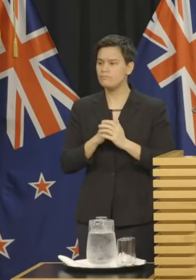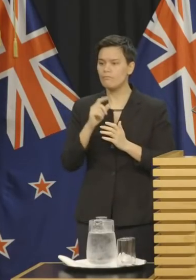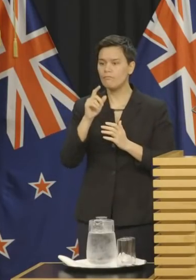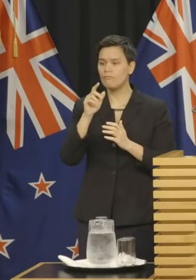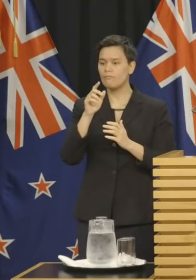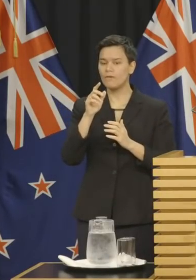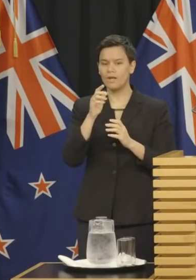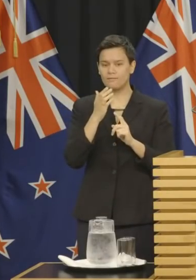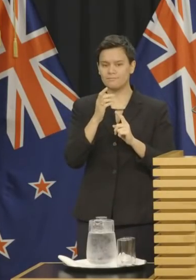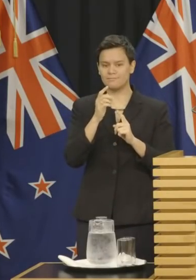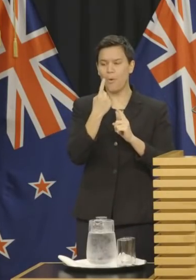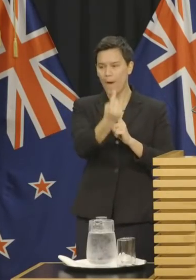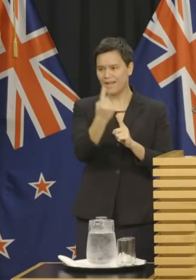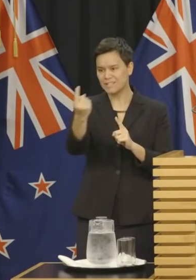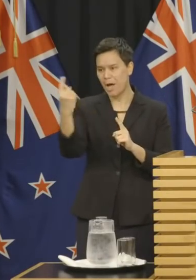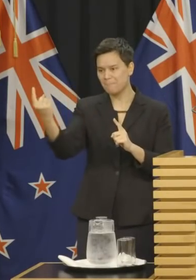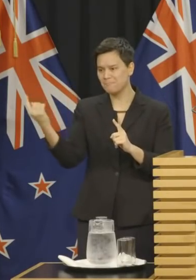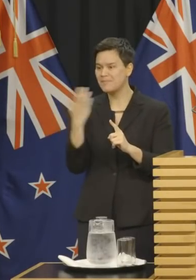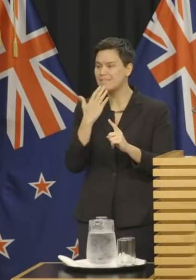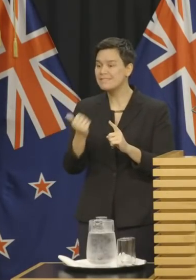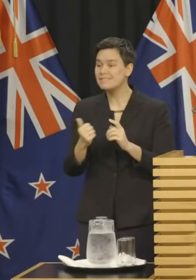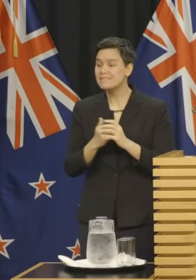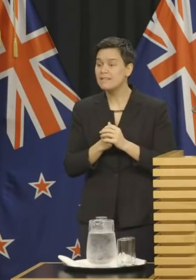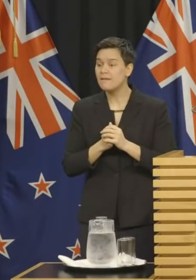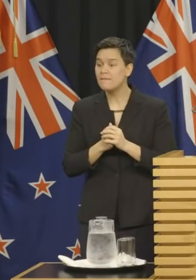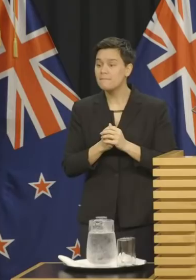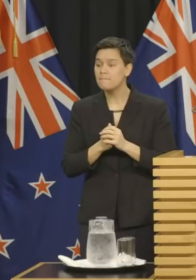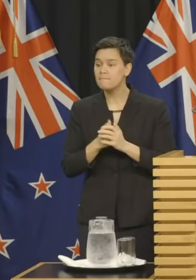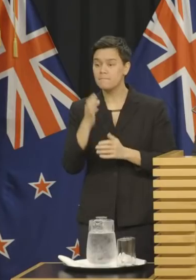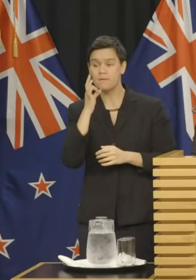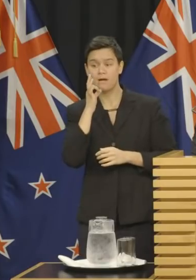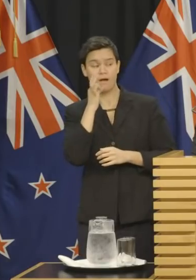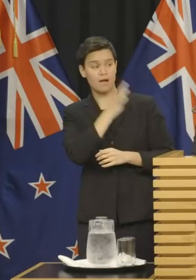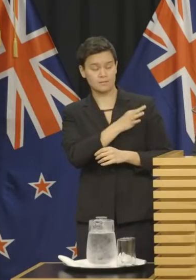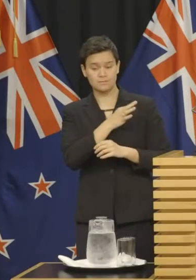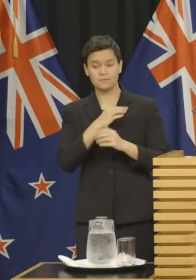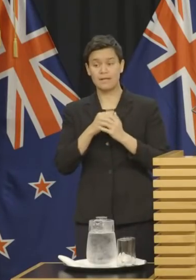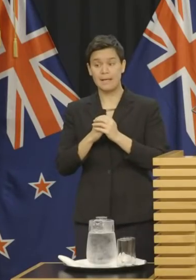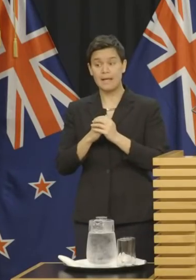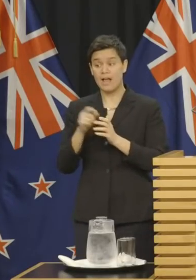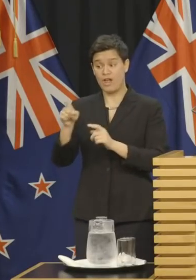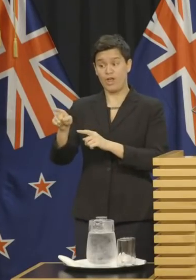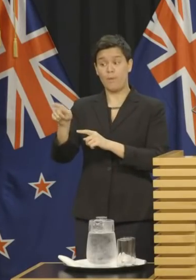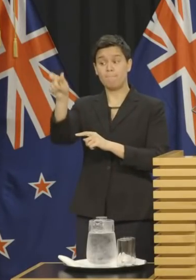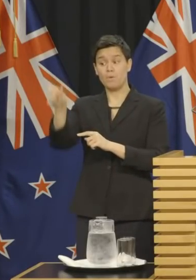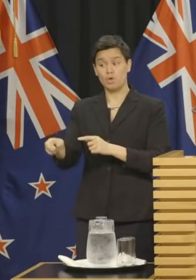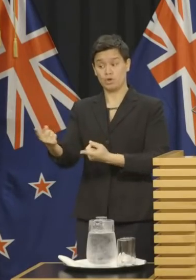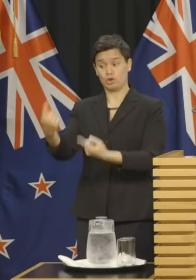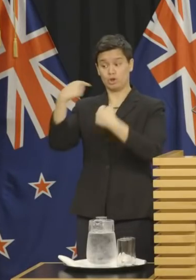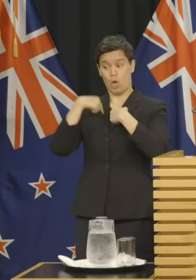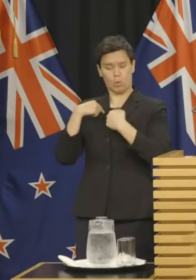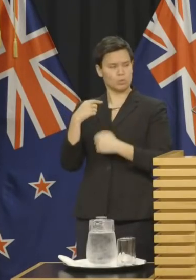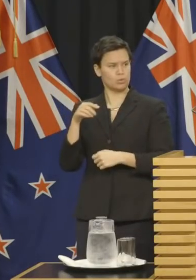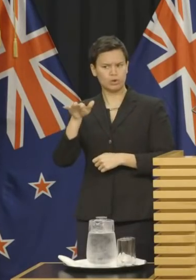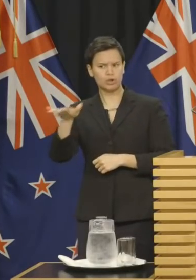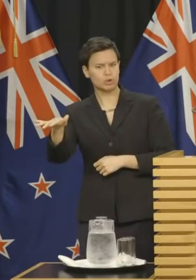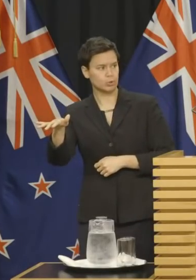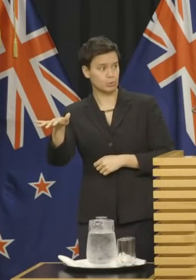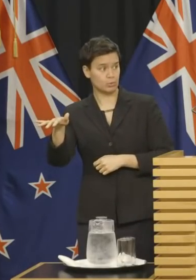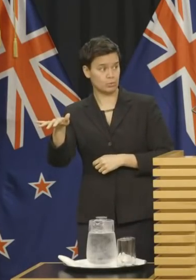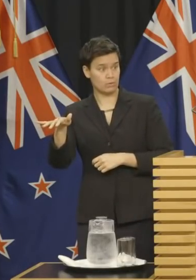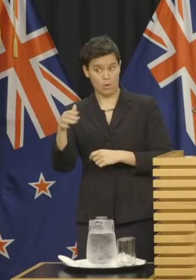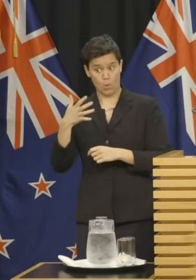We will take them one at a time. I will come to you. Did the email come from the woman herself? No. As I've said, it came from a